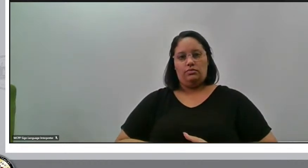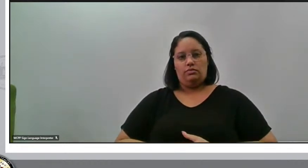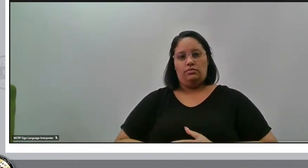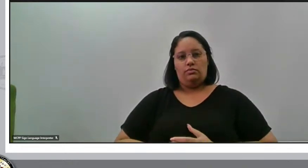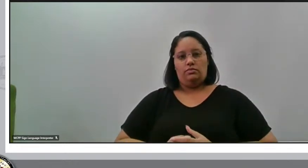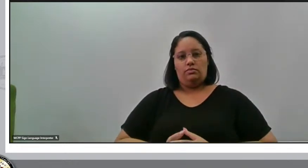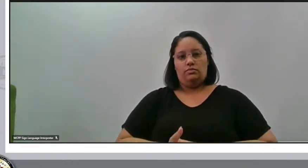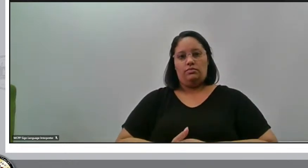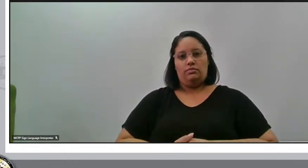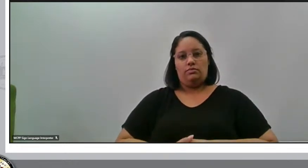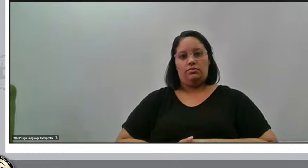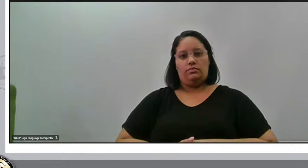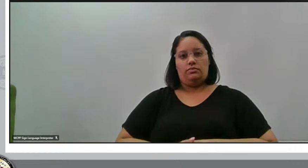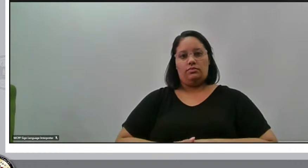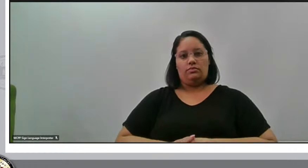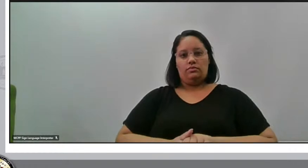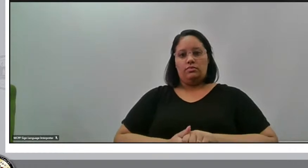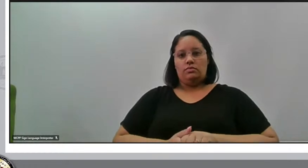Thank you, Chairperson. Thank you, members.